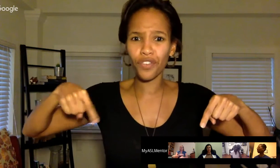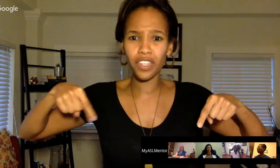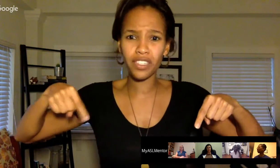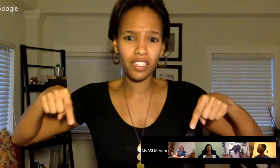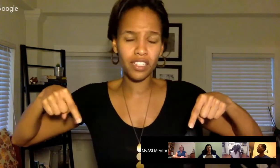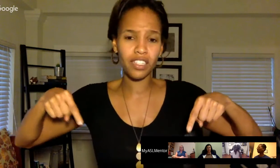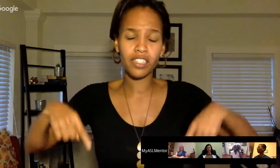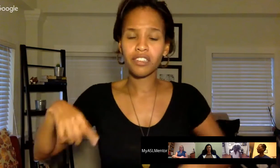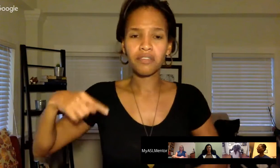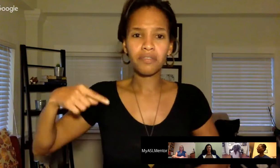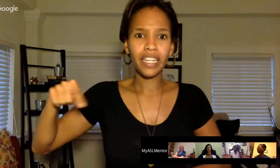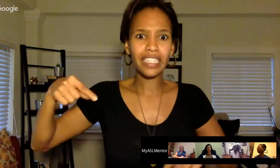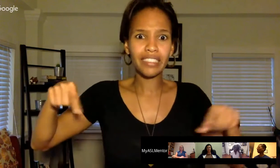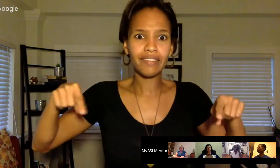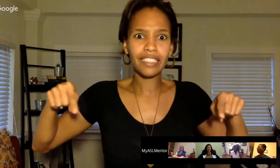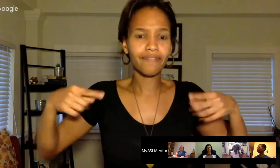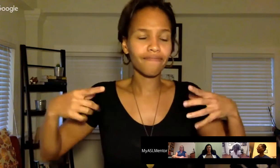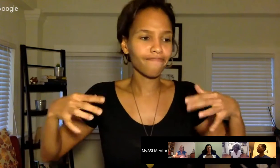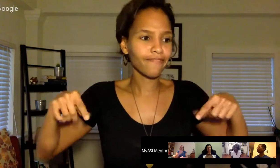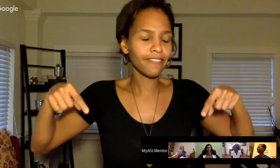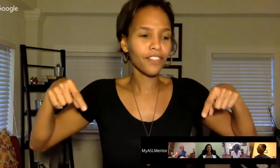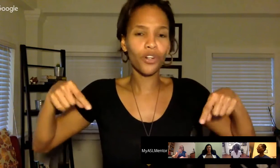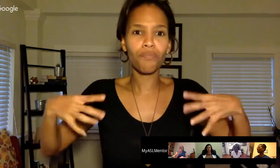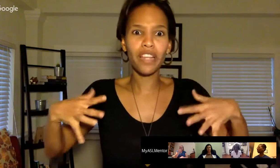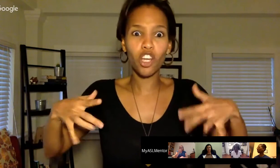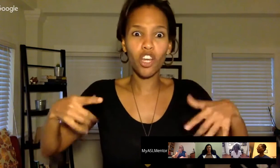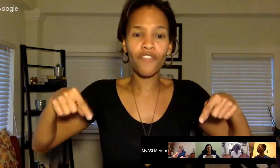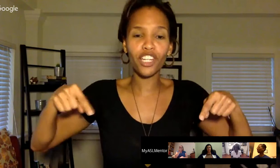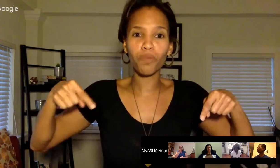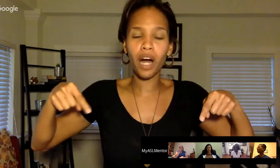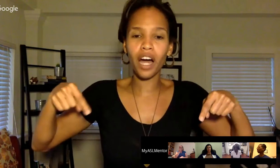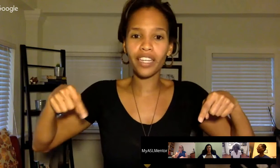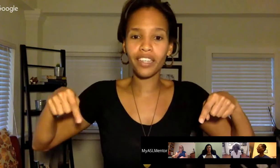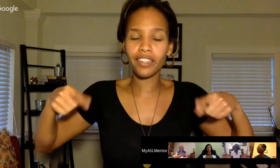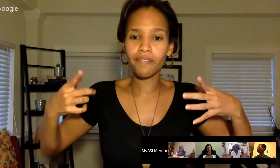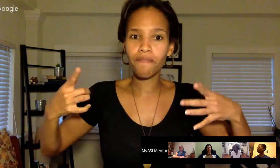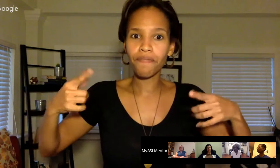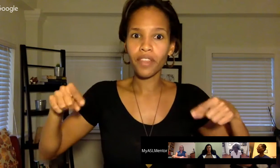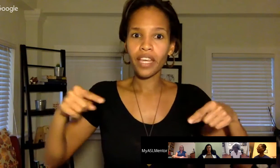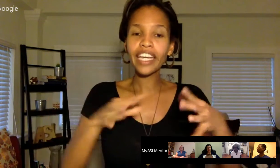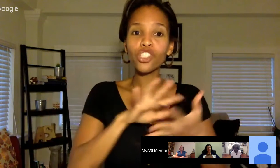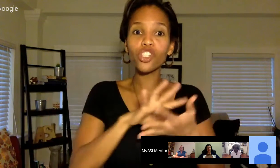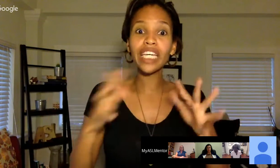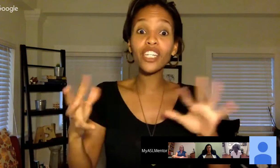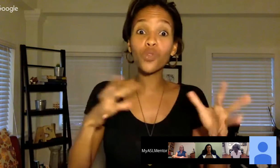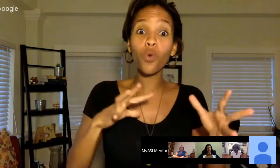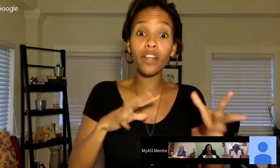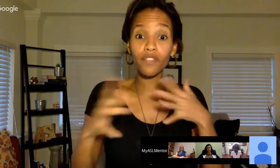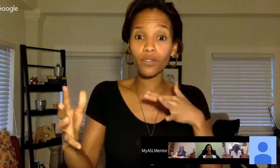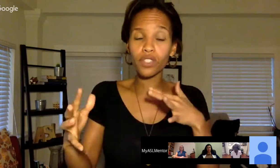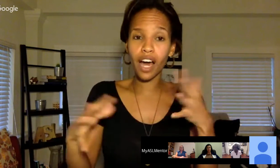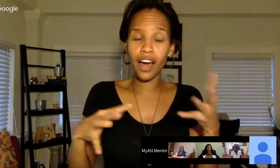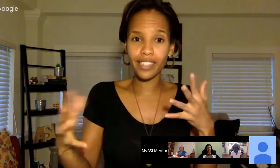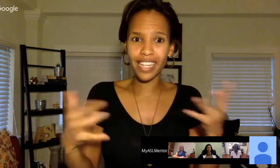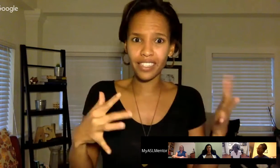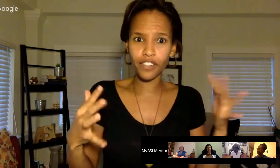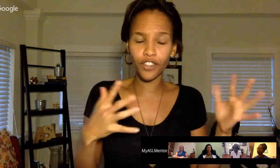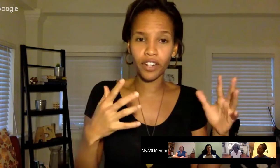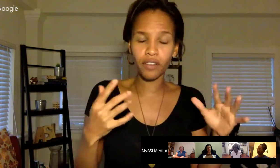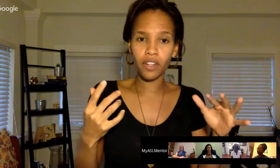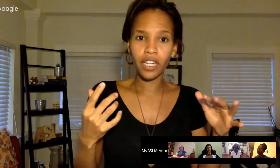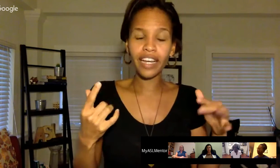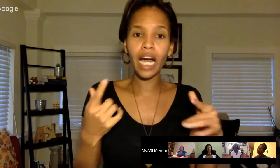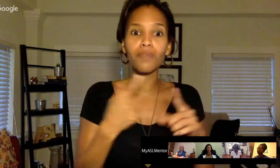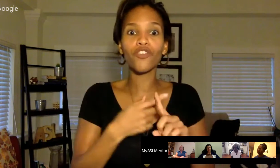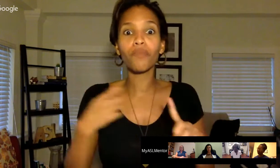of nervous. Like, no, it affects your body. Each one of those signs has a